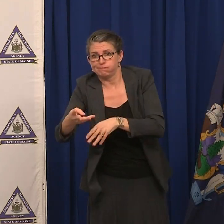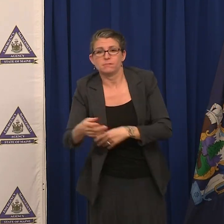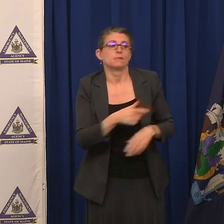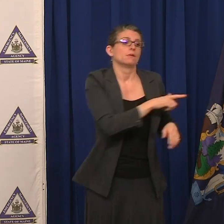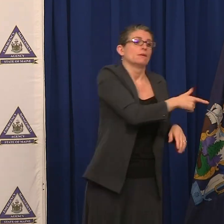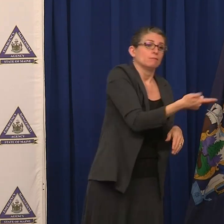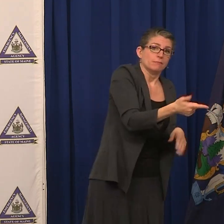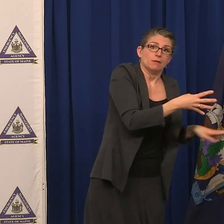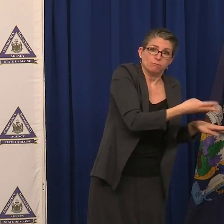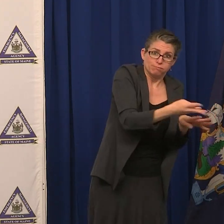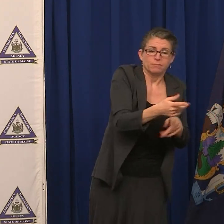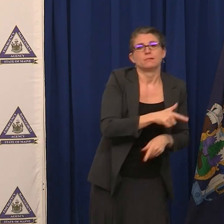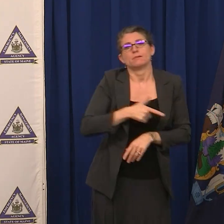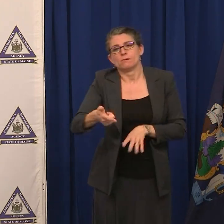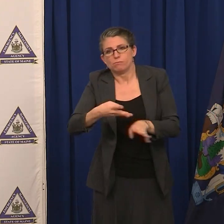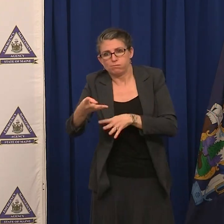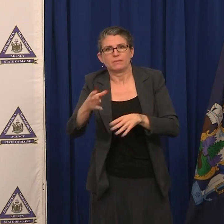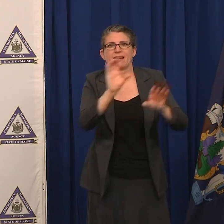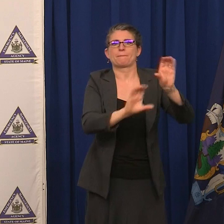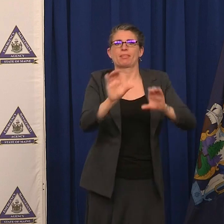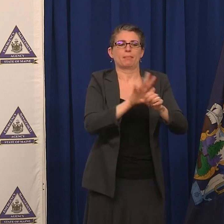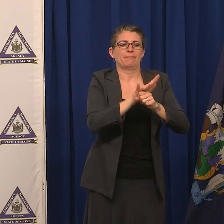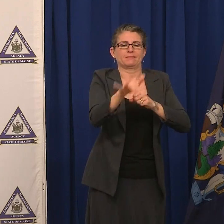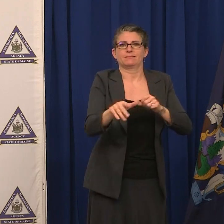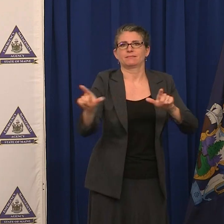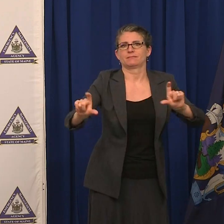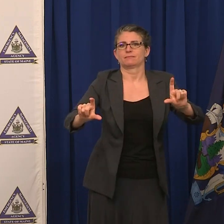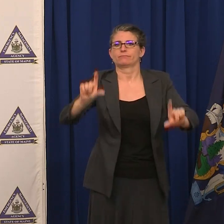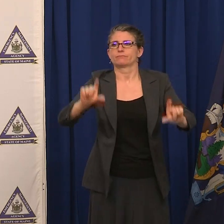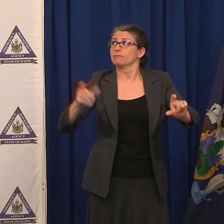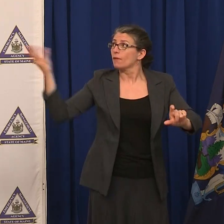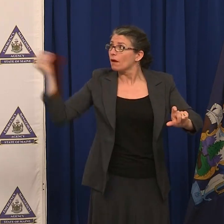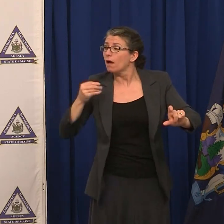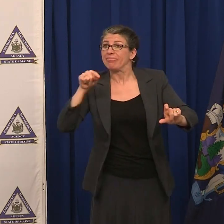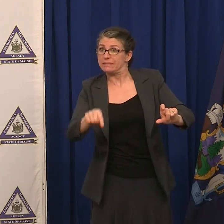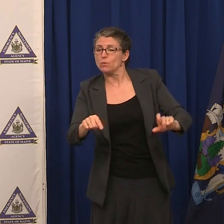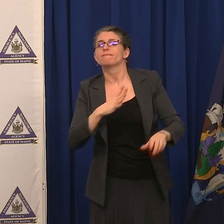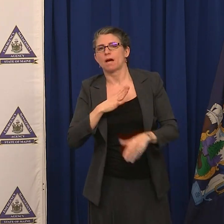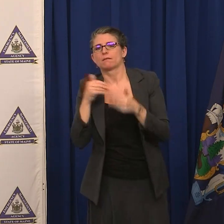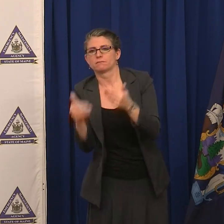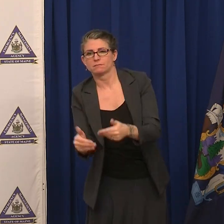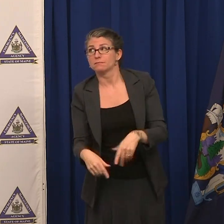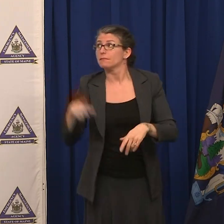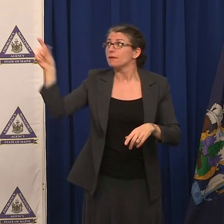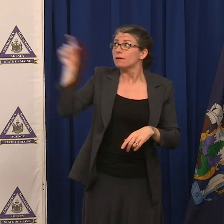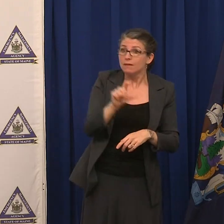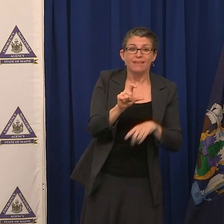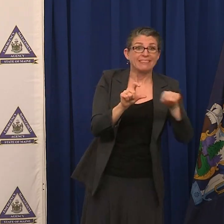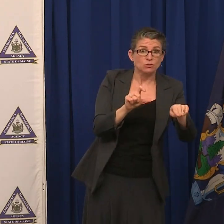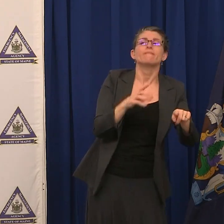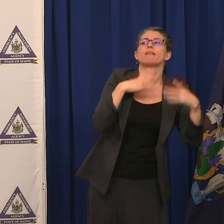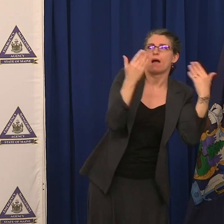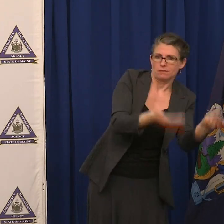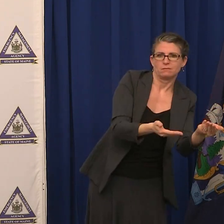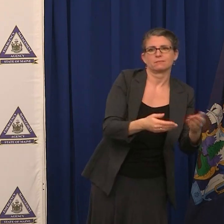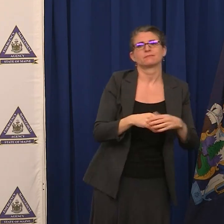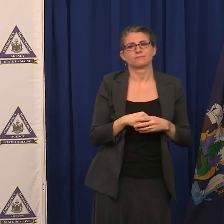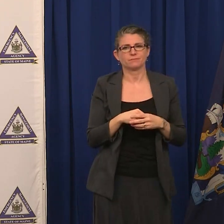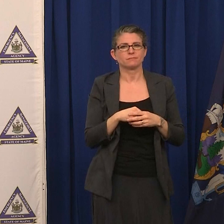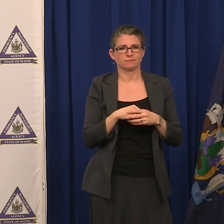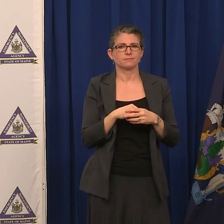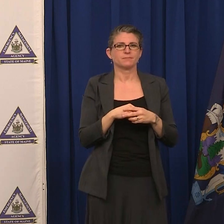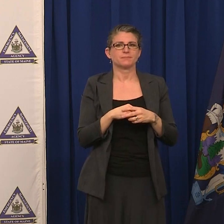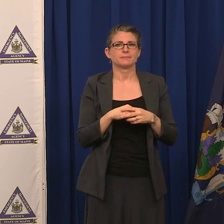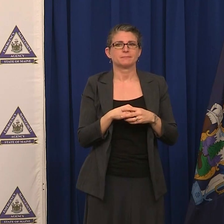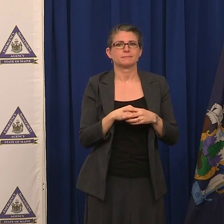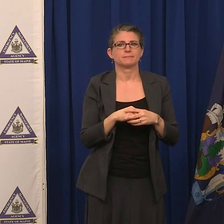this is part of our strategy to diversify our testing portfolio as much as possible. Some of it involves adding new machines at